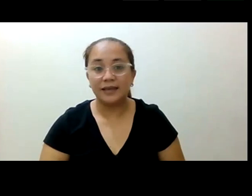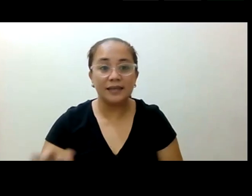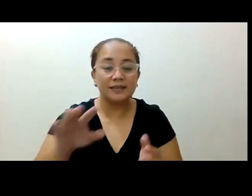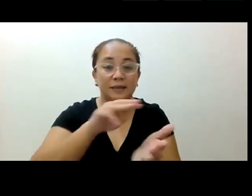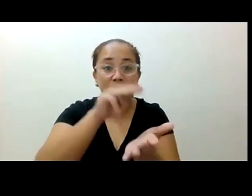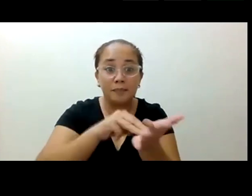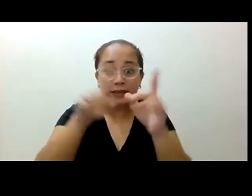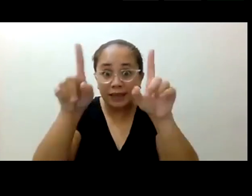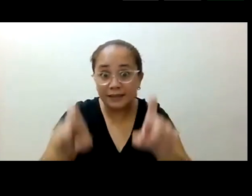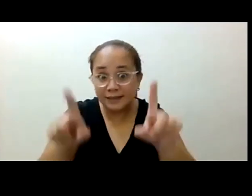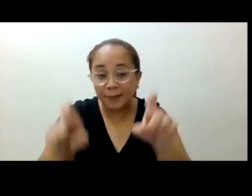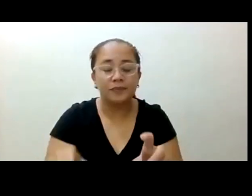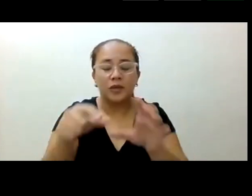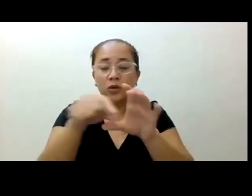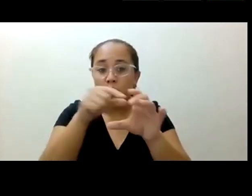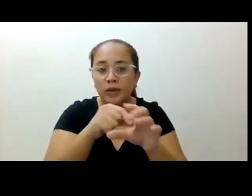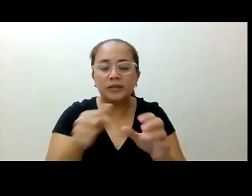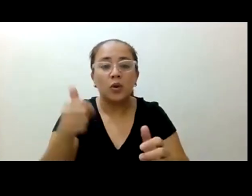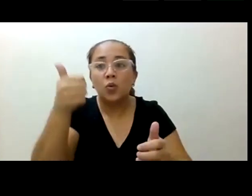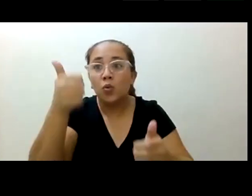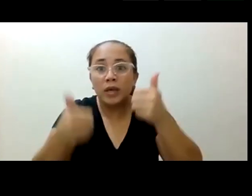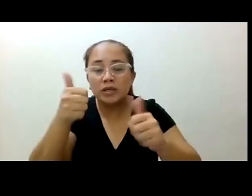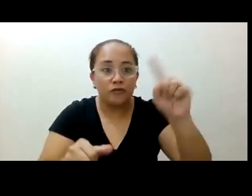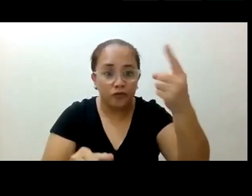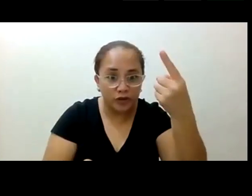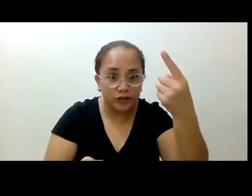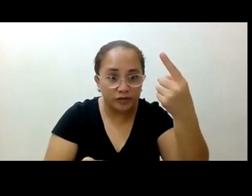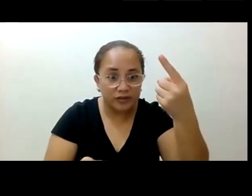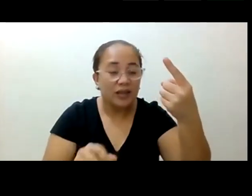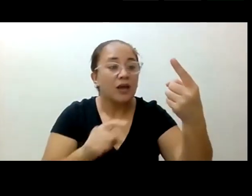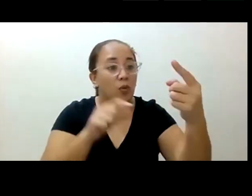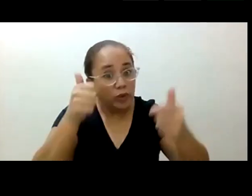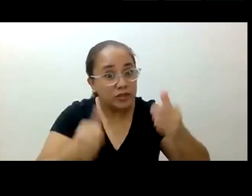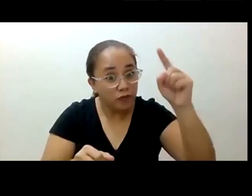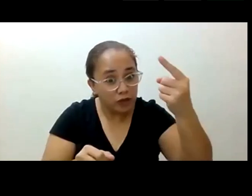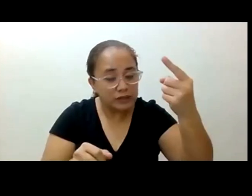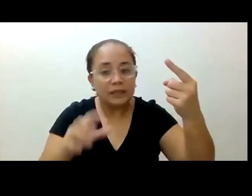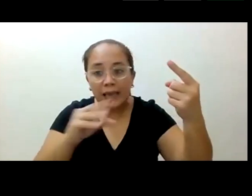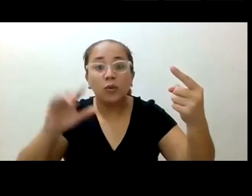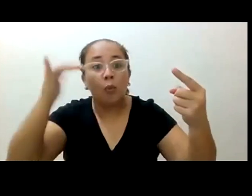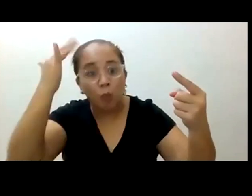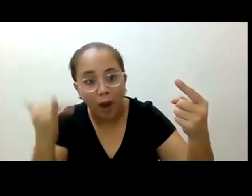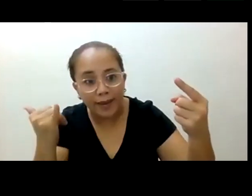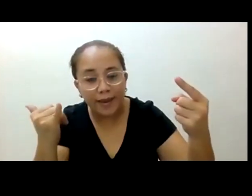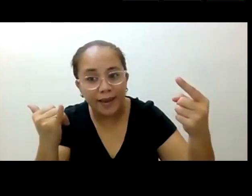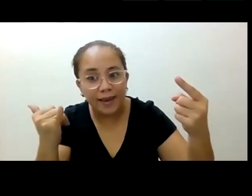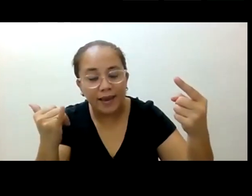you'll be tested on which goes first and why. So you need to make sure you